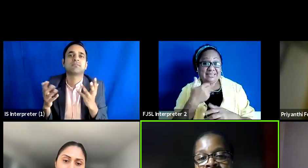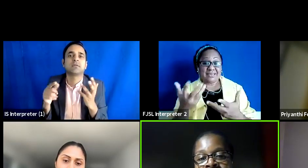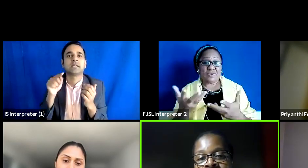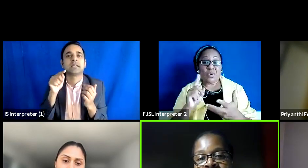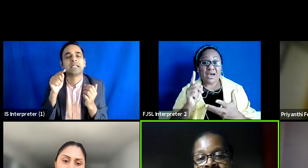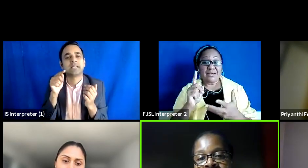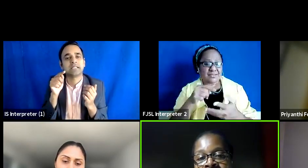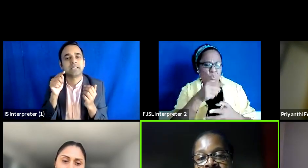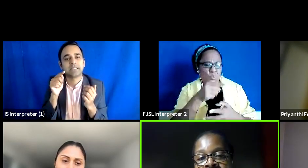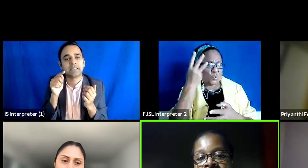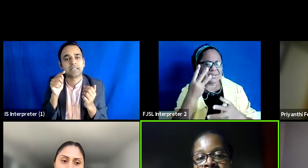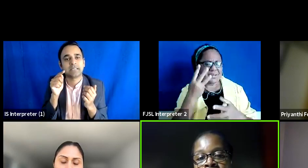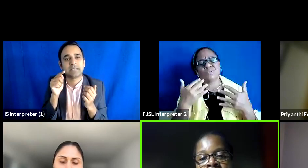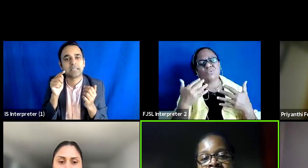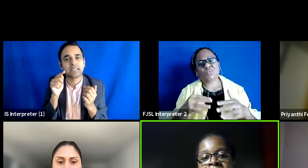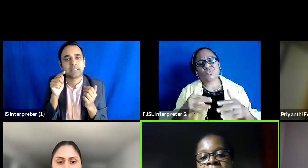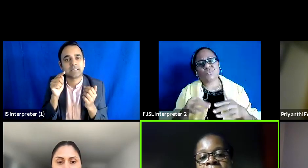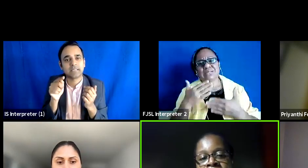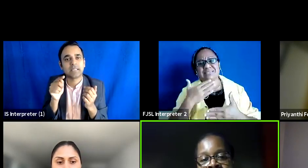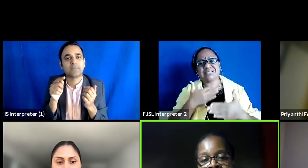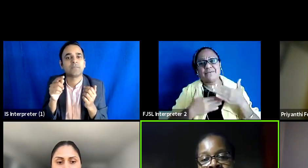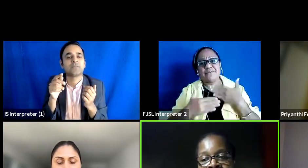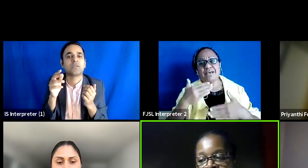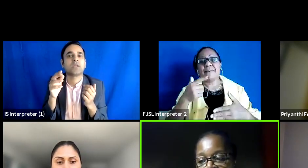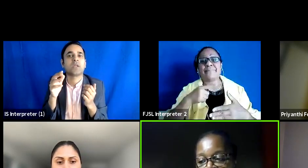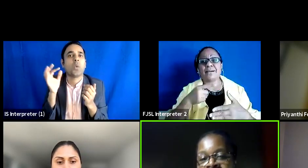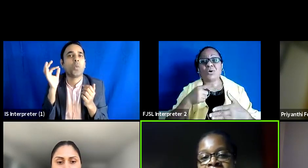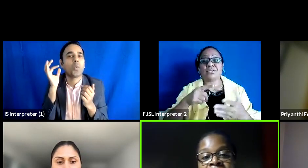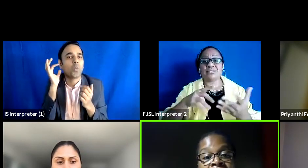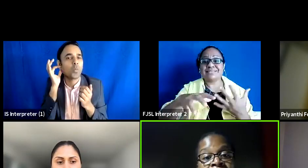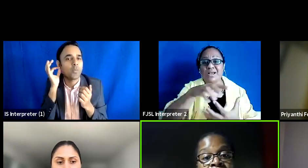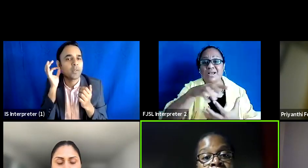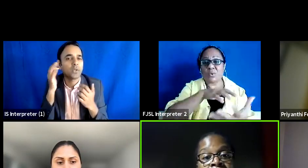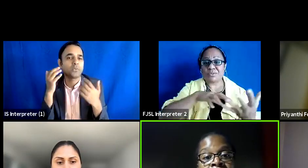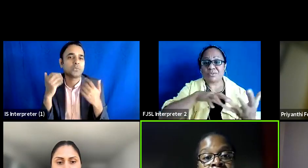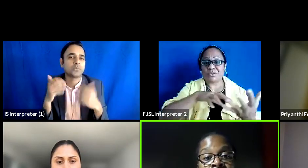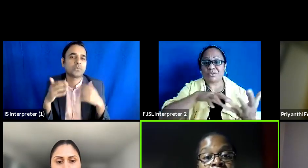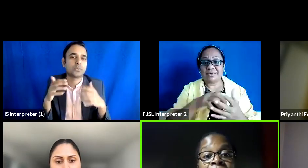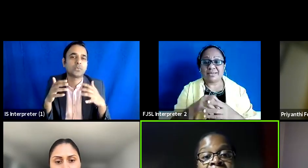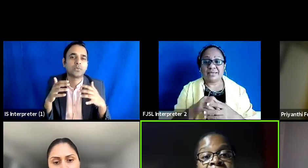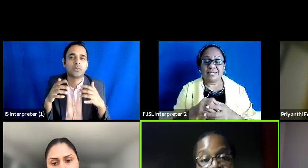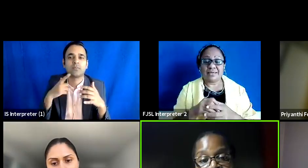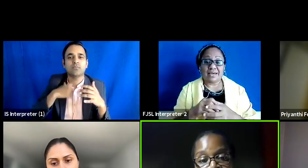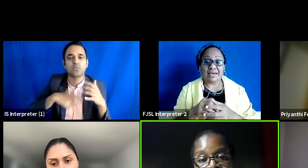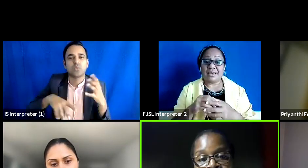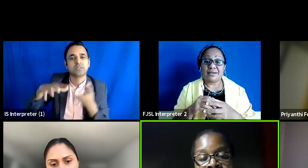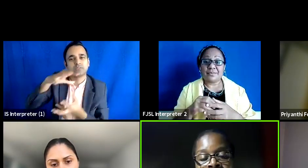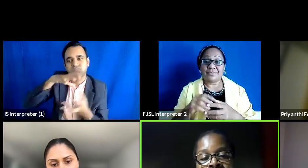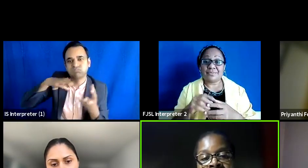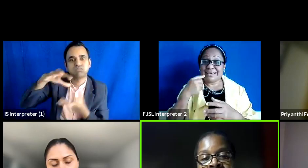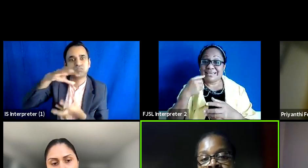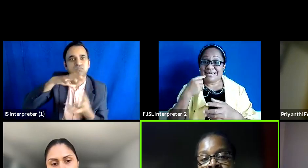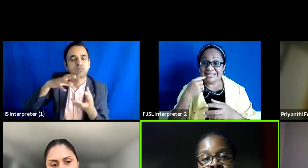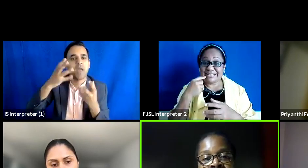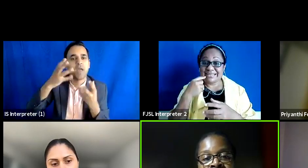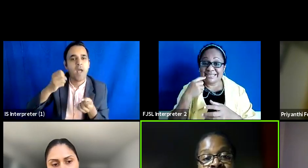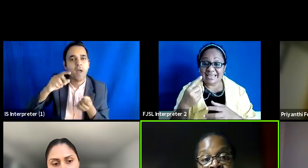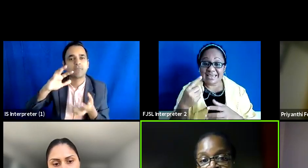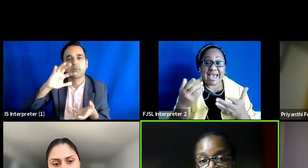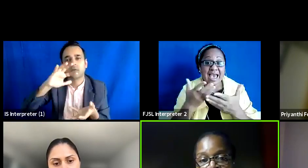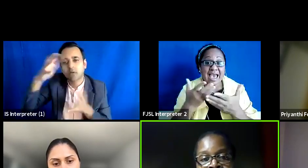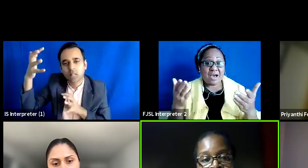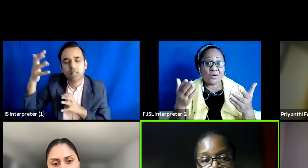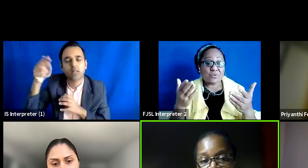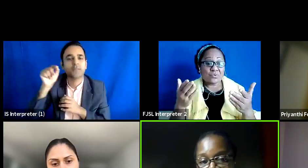that the way this disaster was presented, it